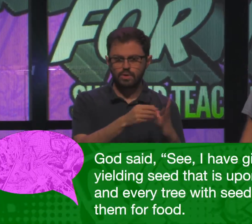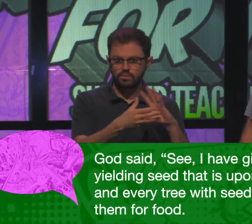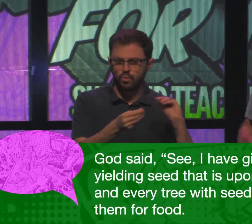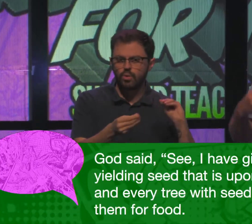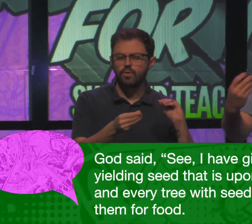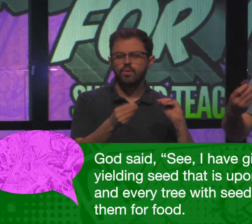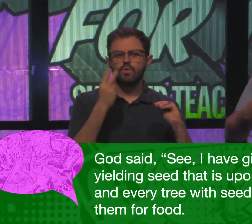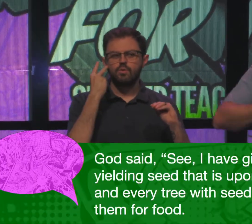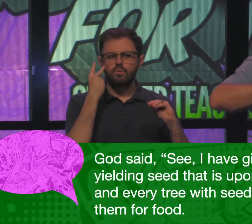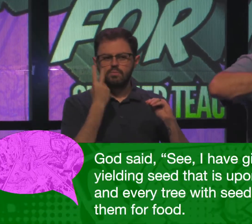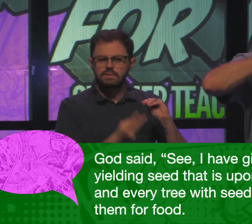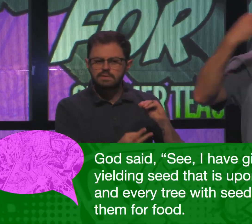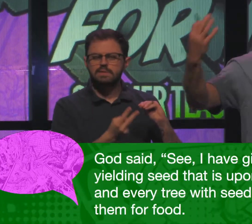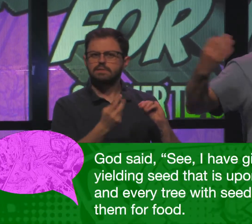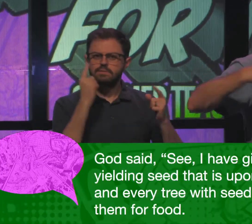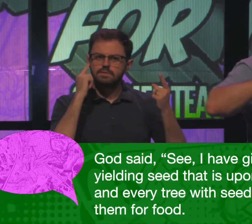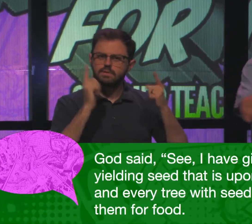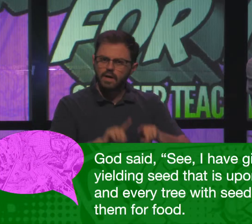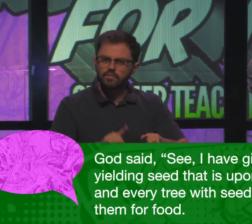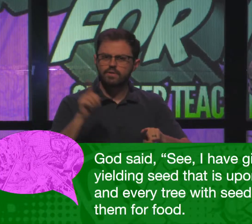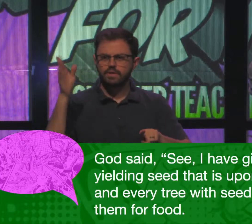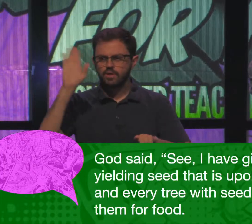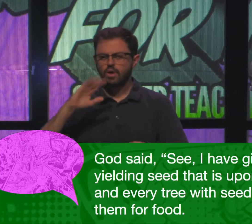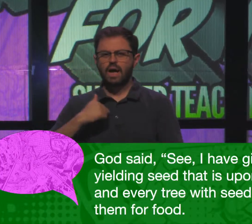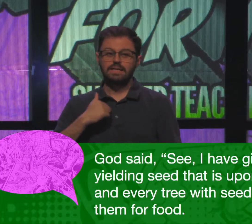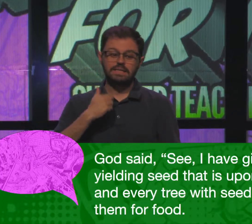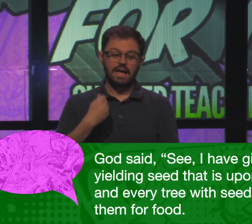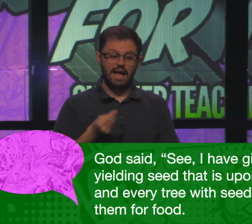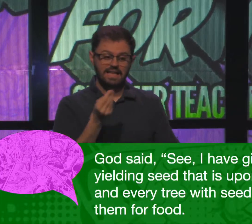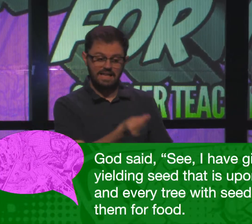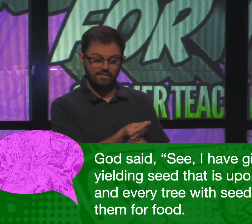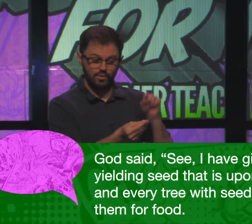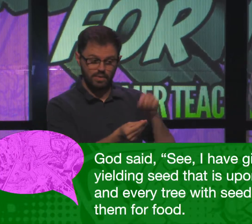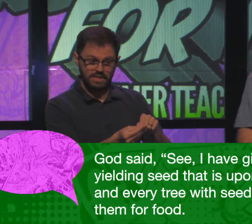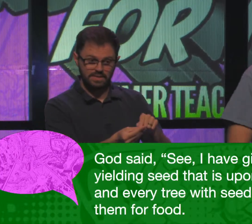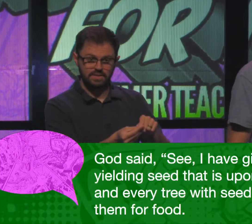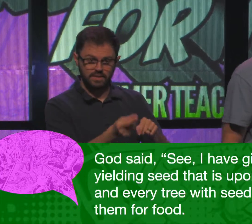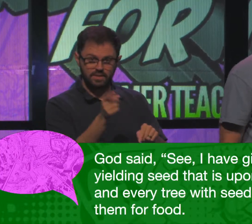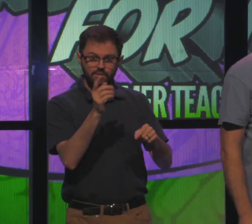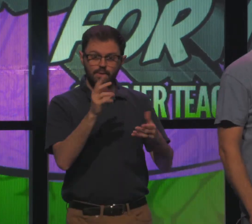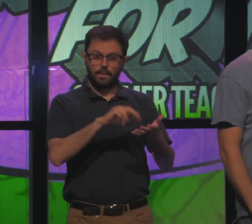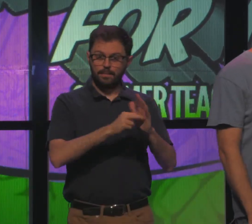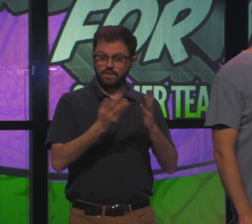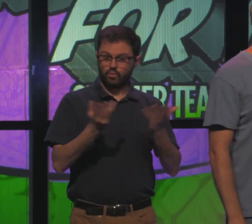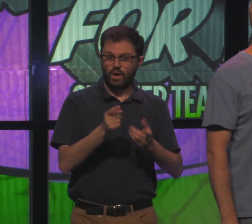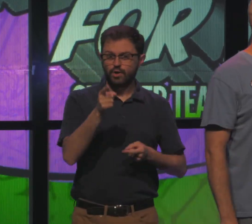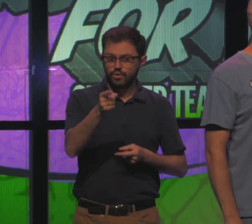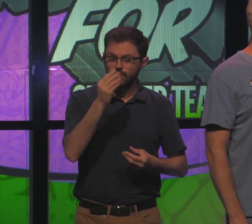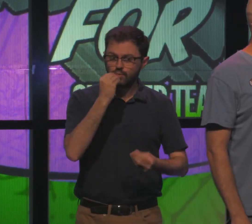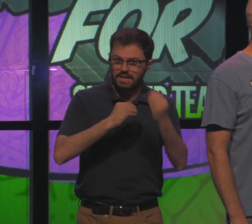see this covenant of like, I've created, I've given you, you eat vegetables.